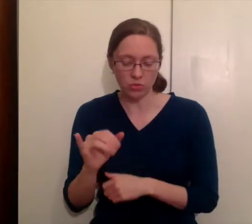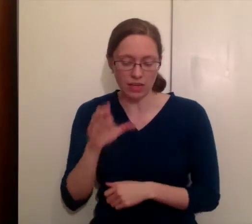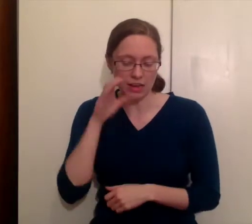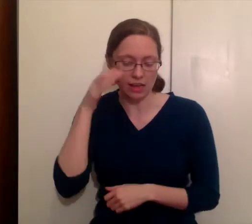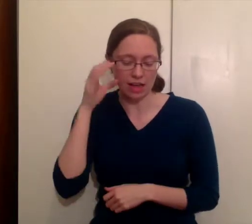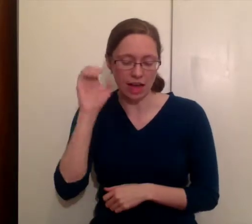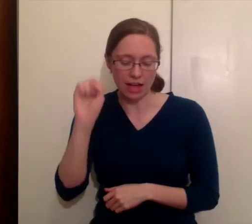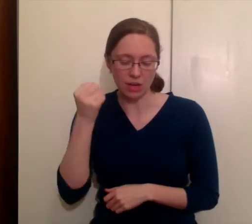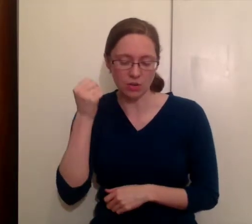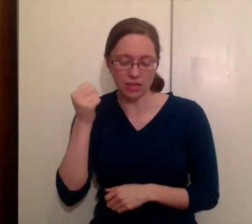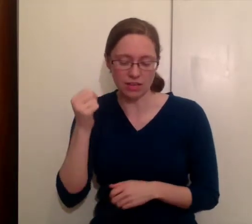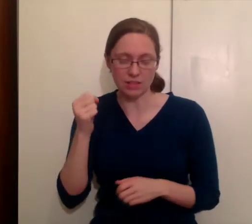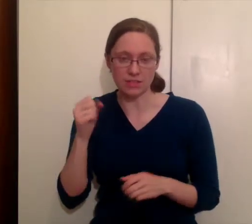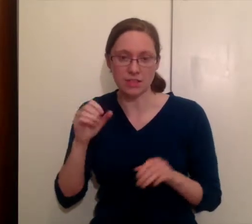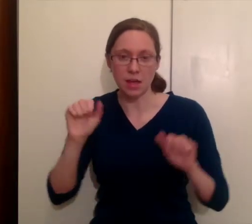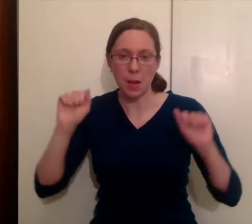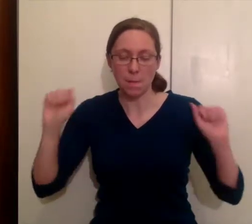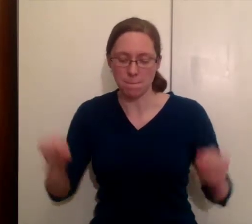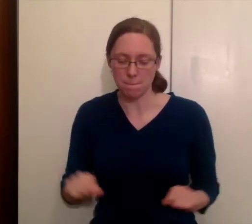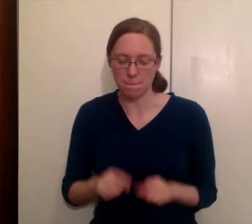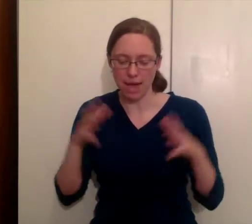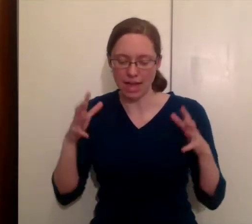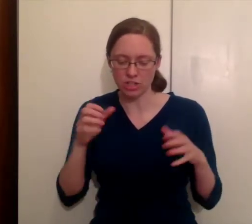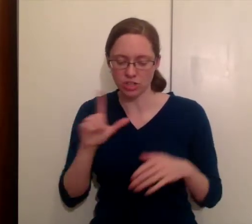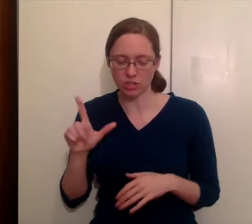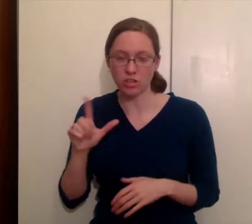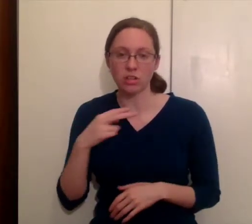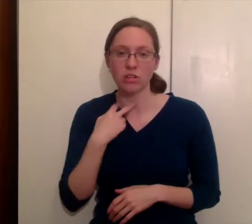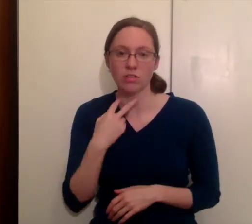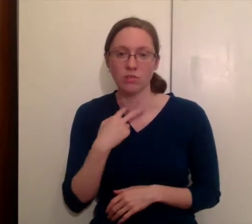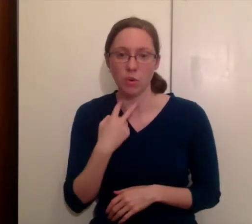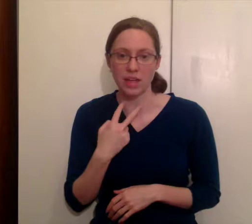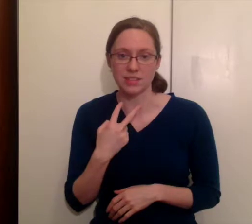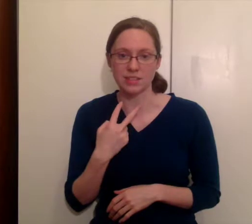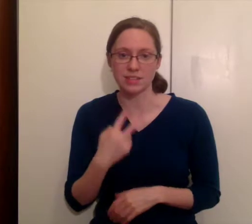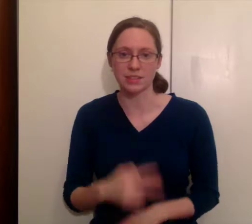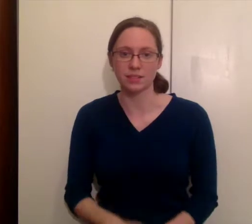following Coyote's magical voice.